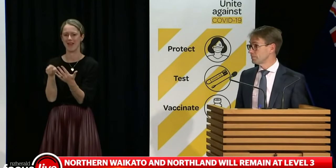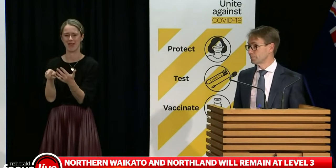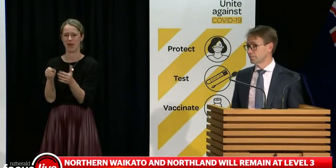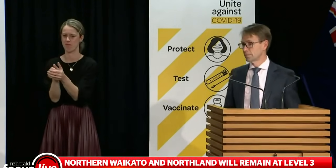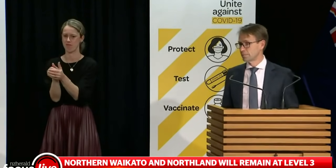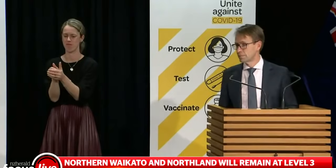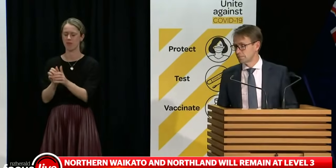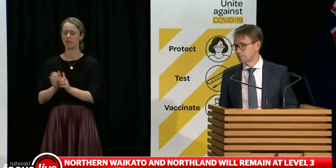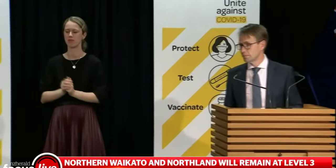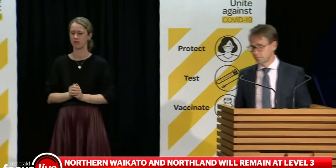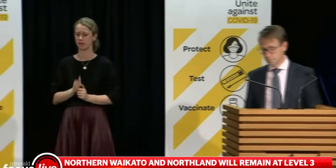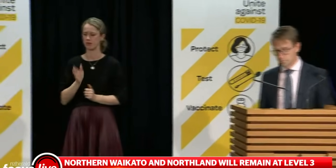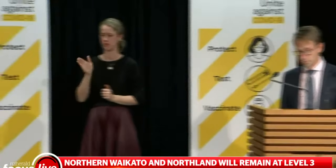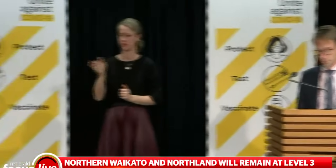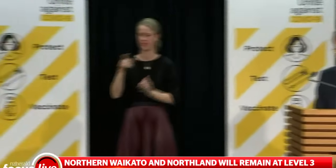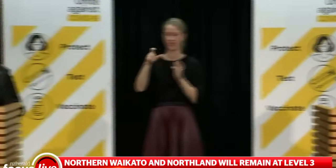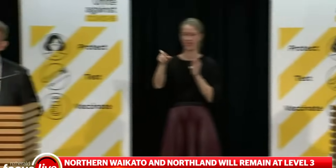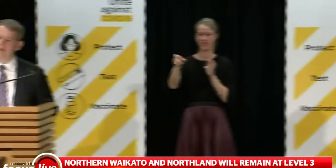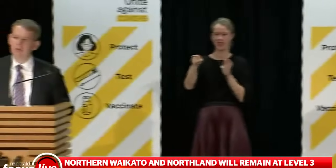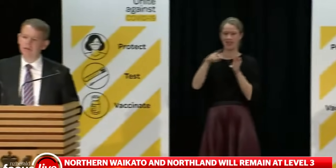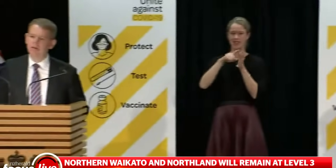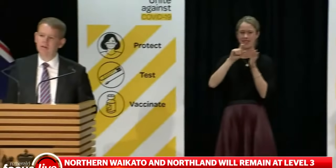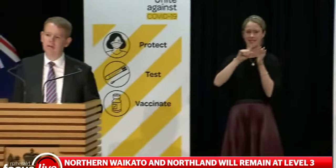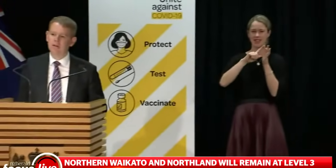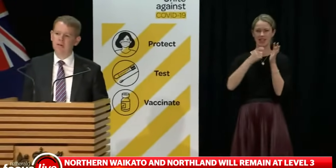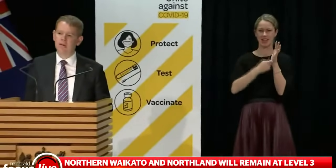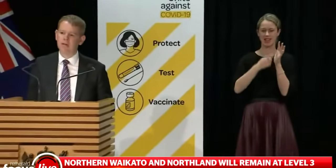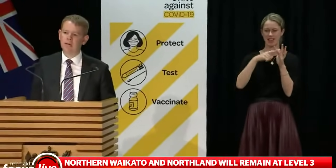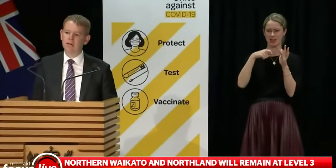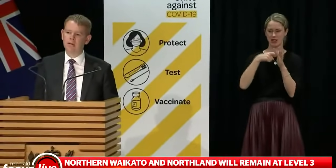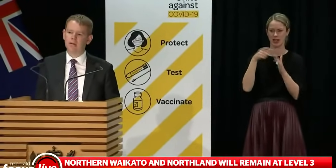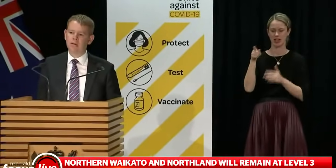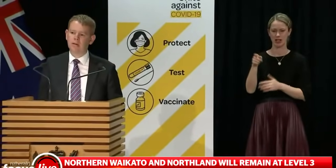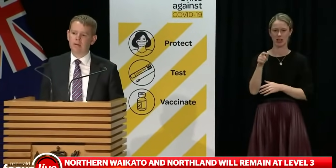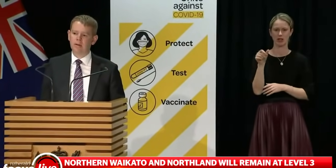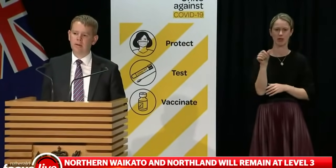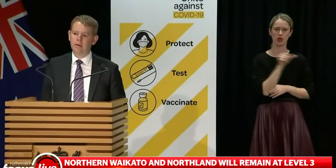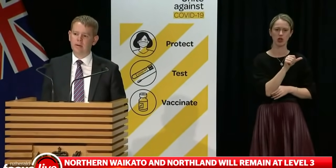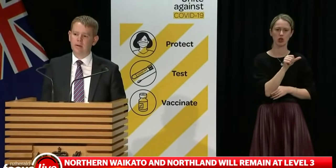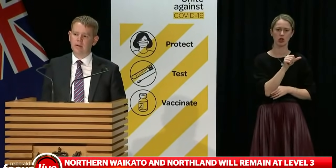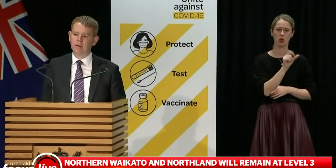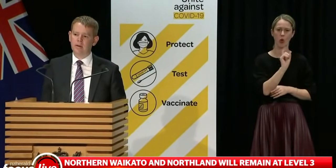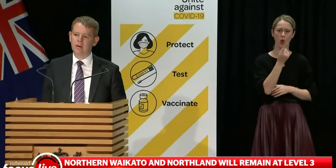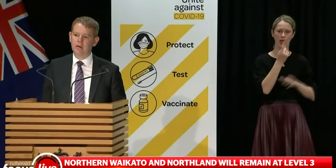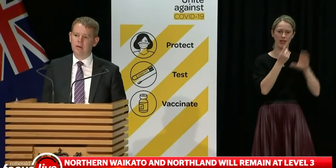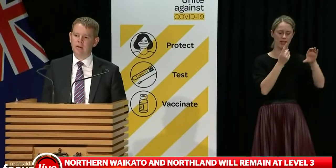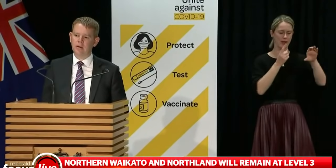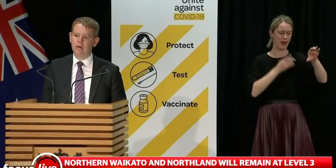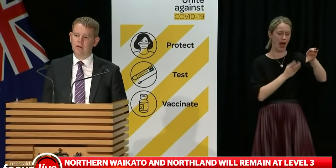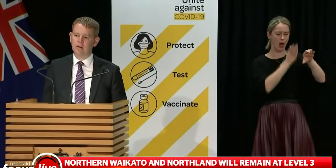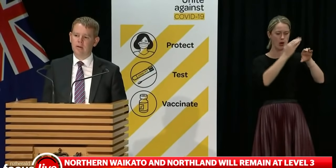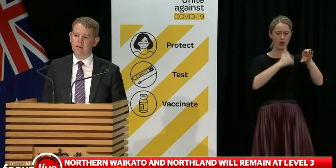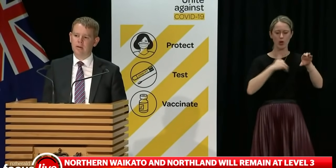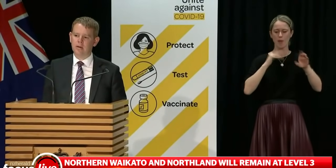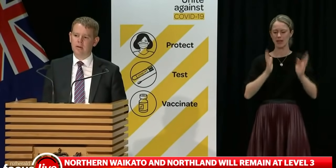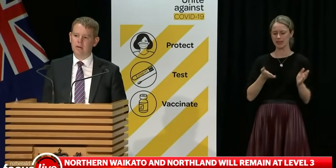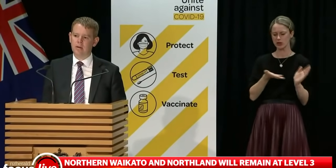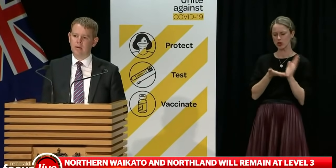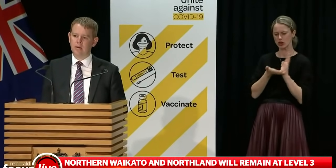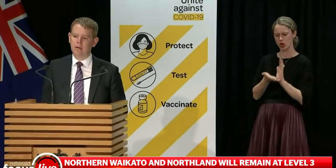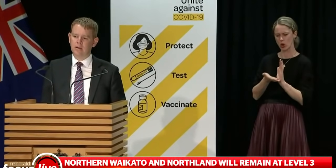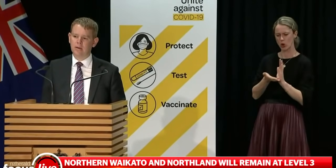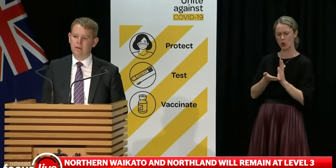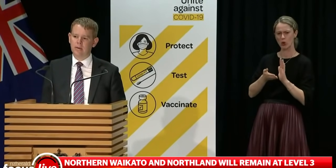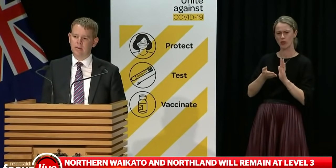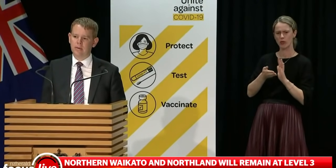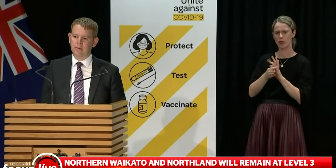Derek. Why not require a negative test to go across the boundary? And can you say whether the two